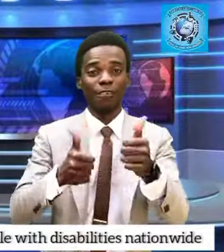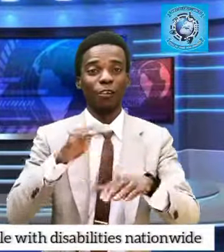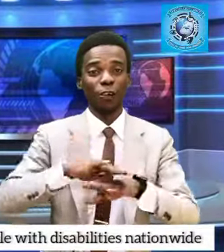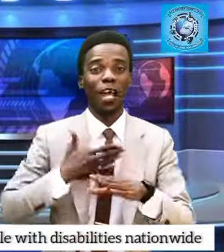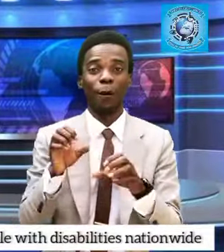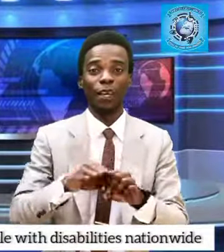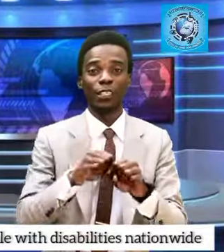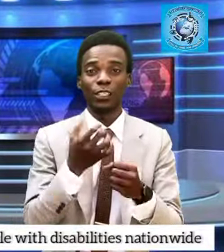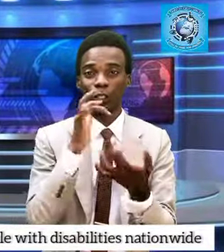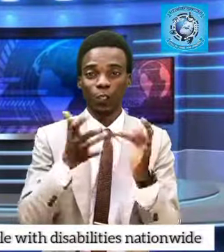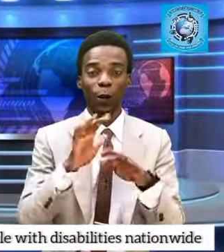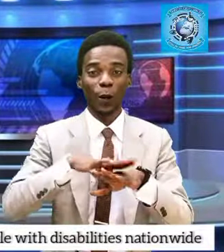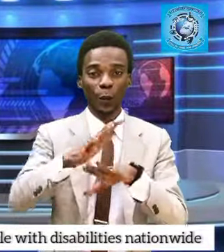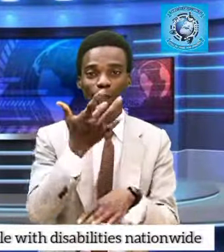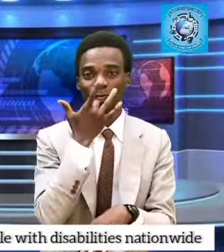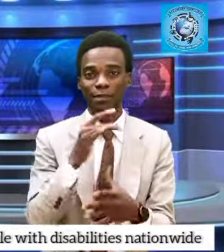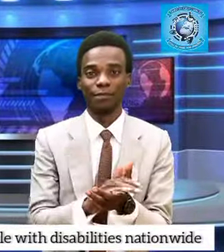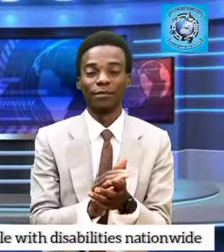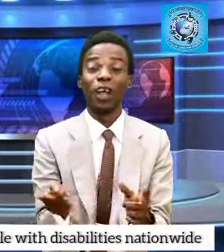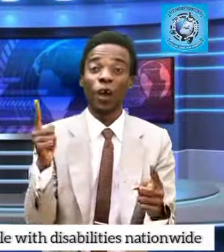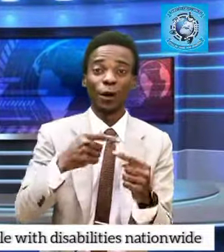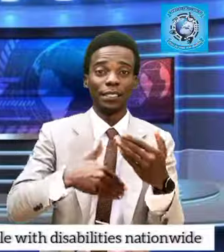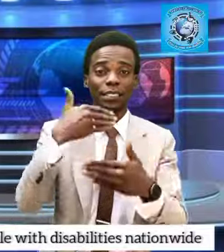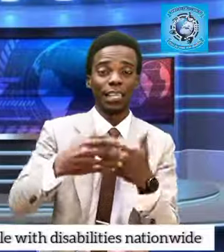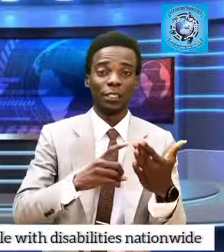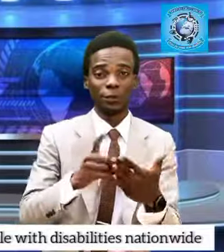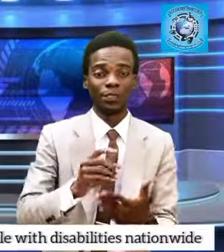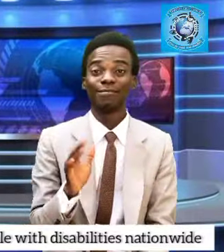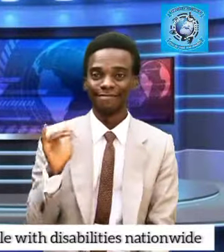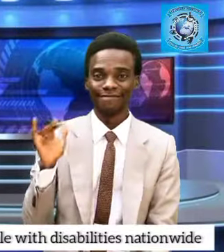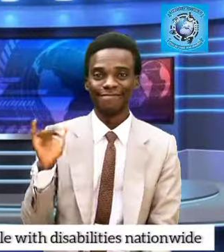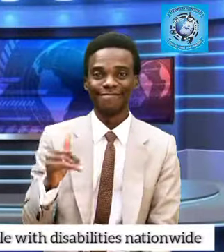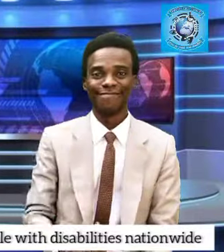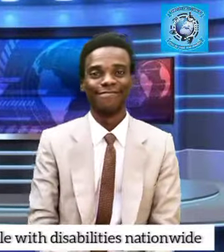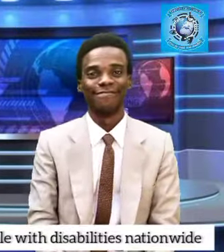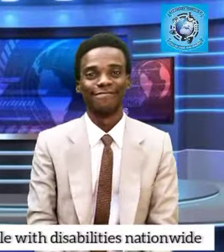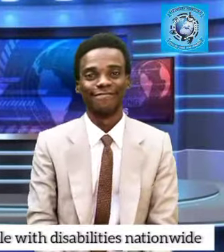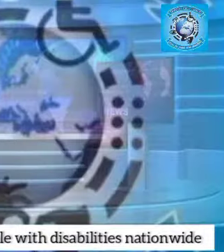our social media handles on your screen. Until next week, bye.